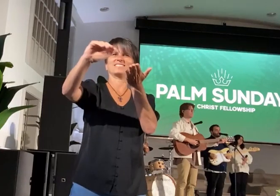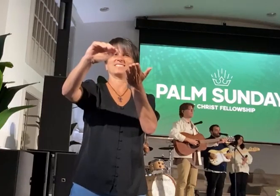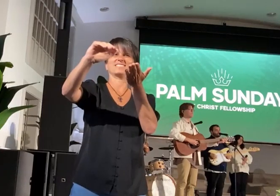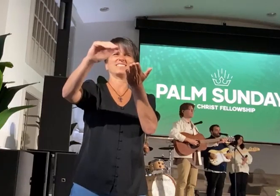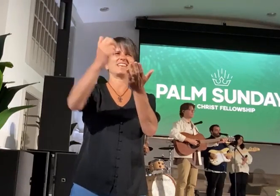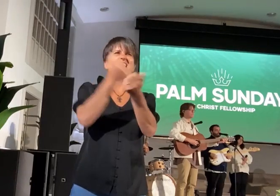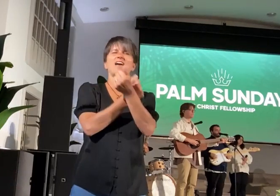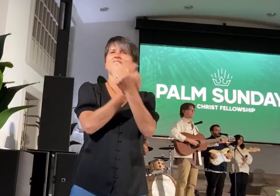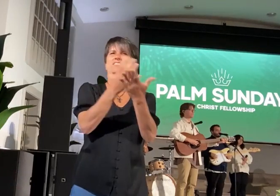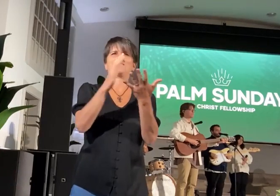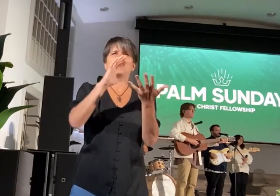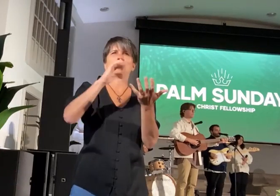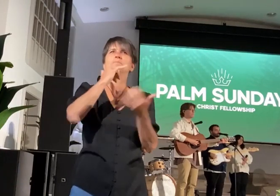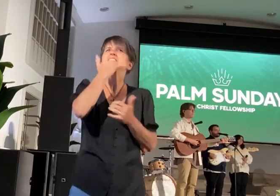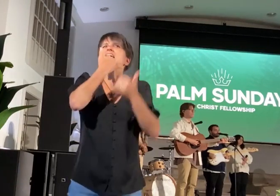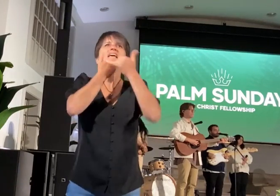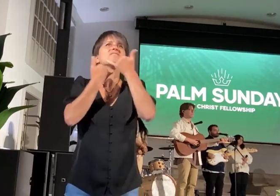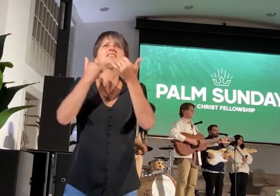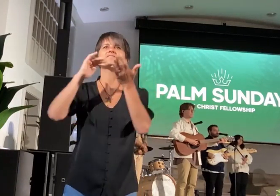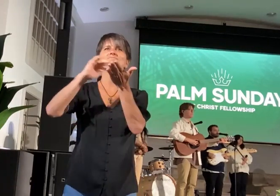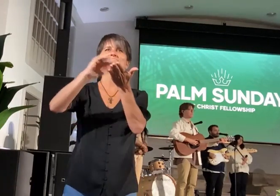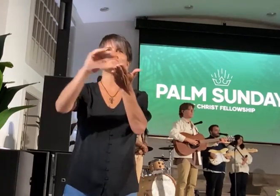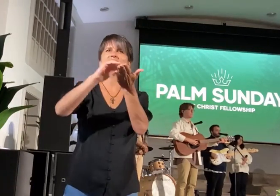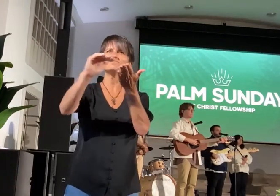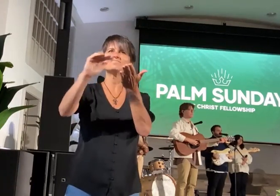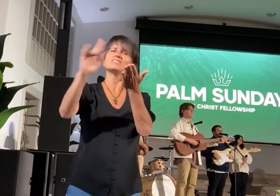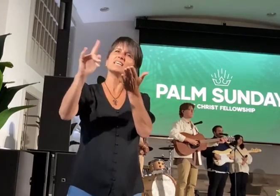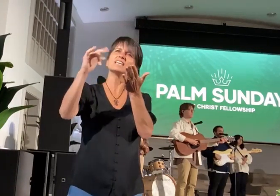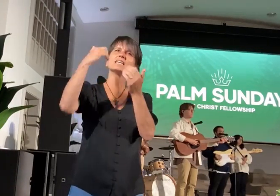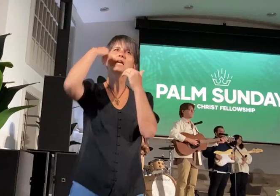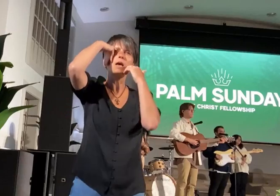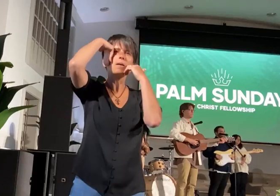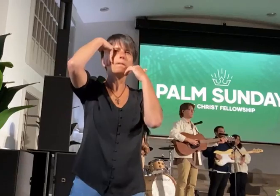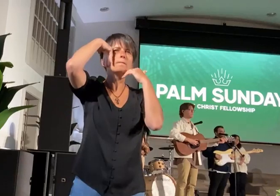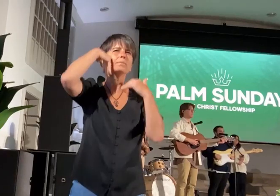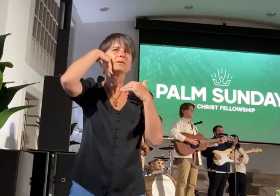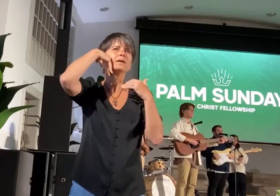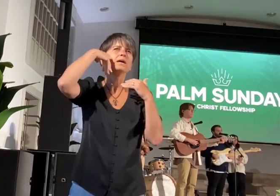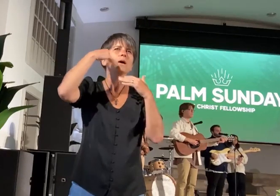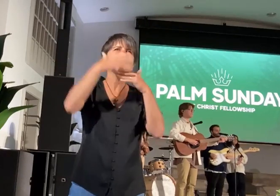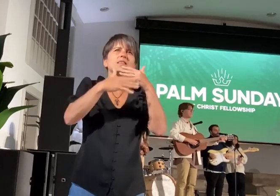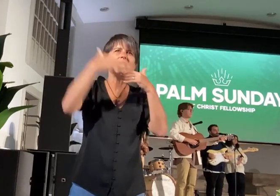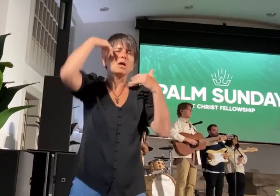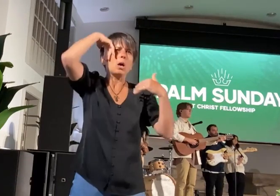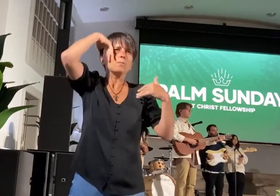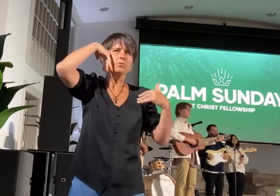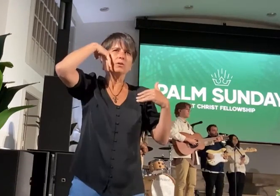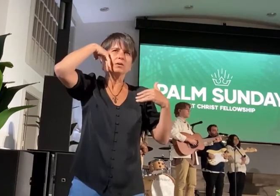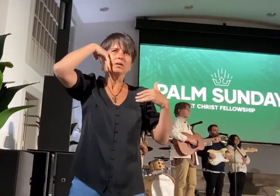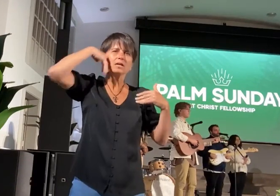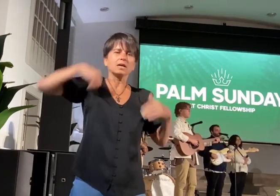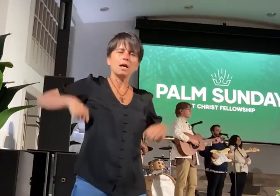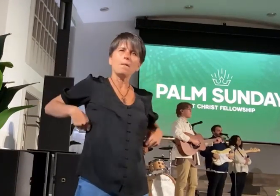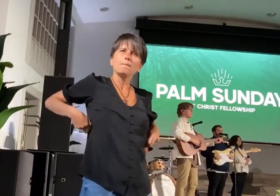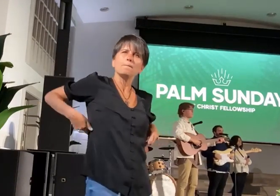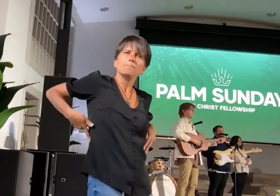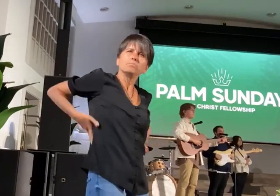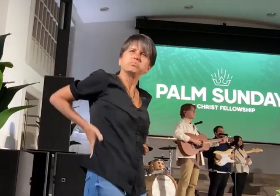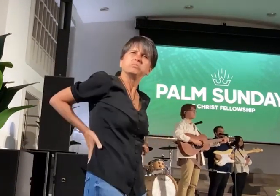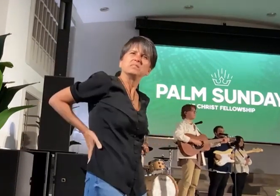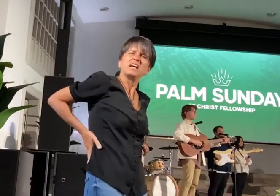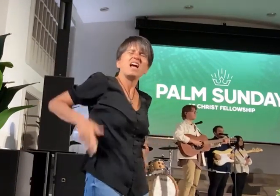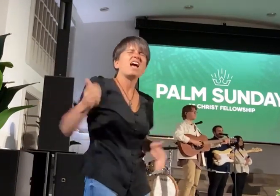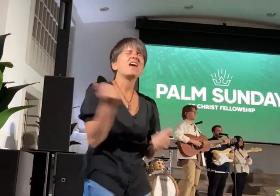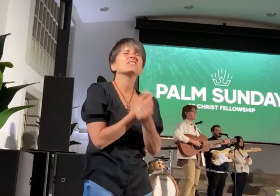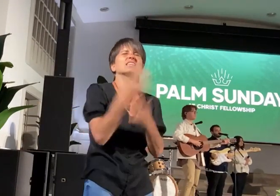moments. He bled from his head and from his back, and then they took the hands that Jesus